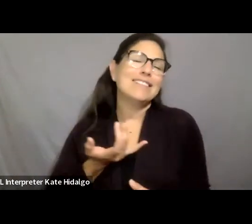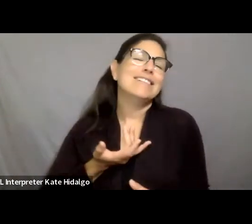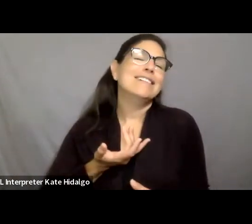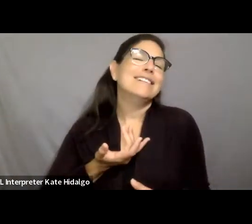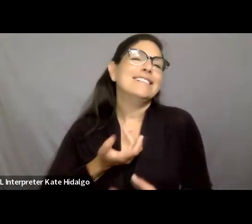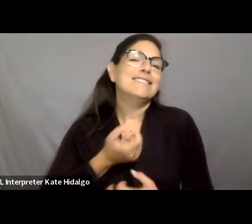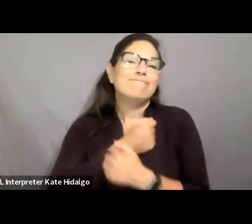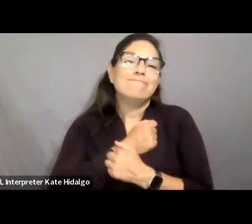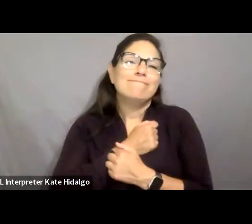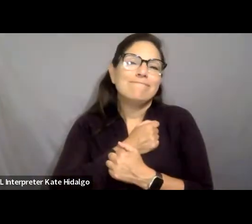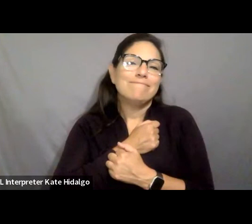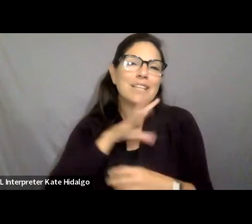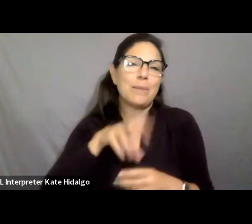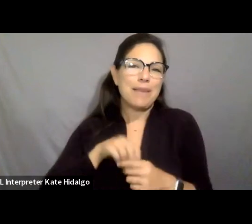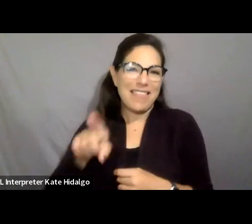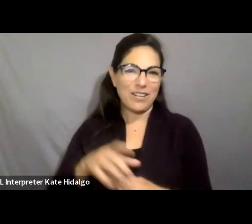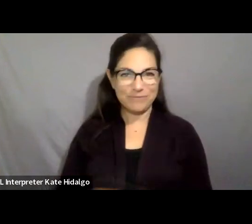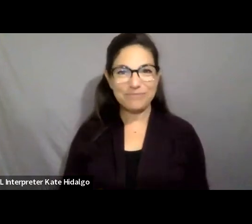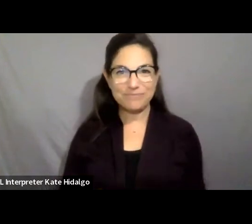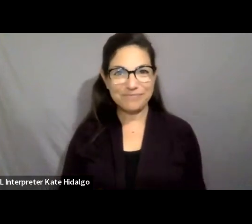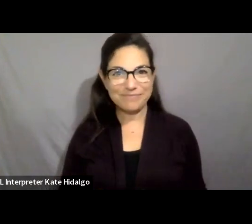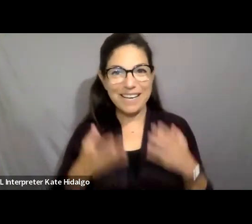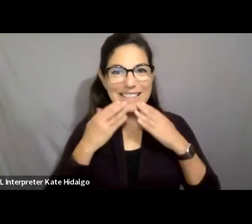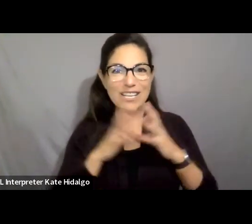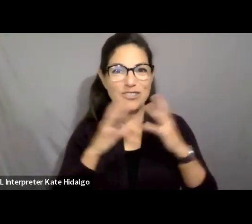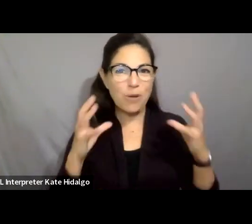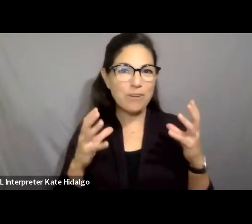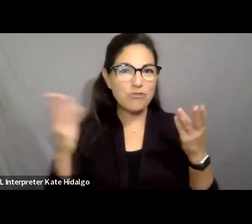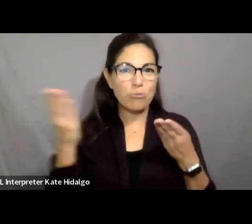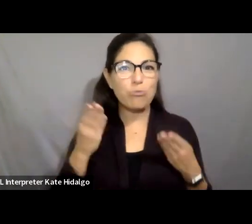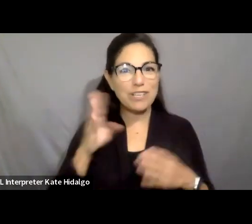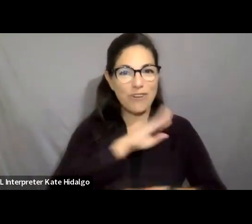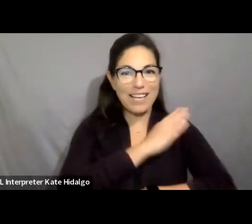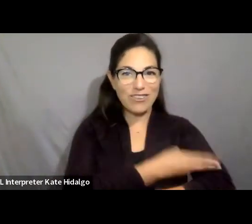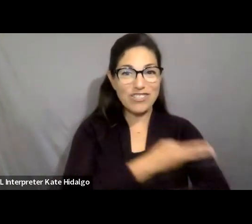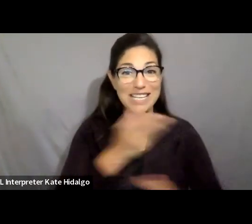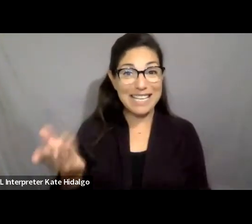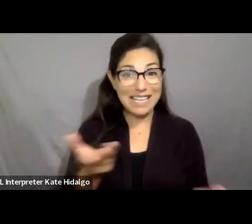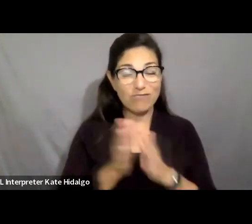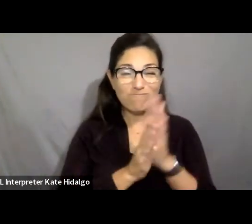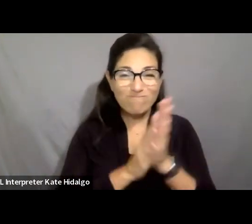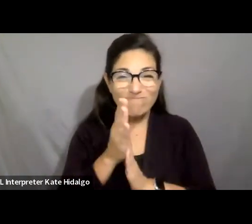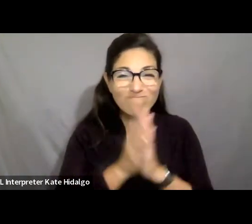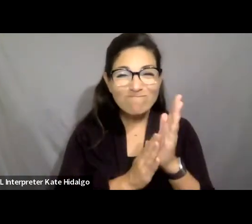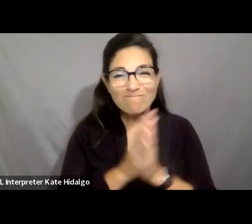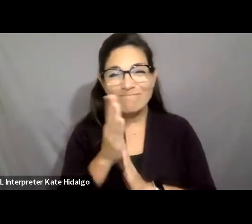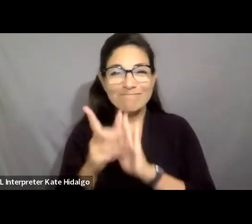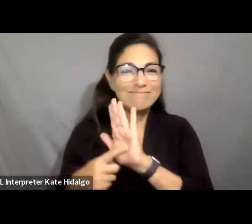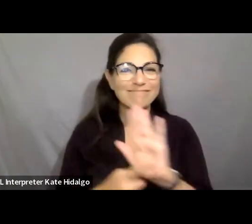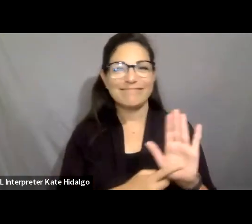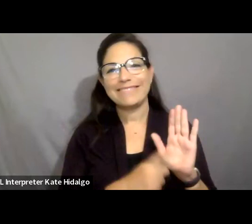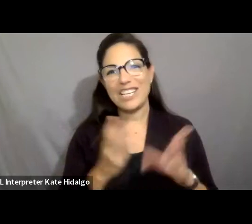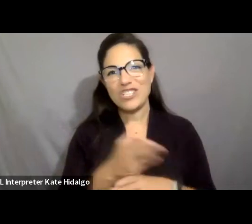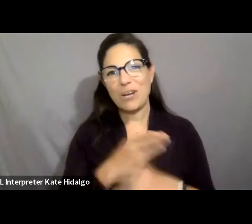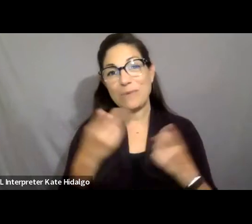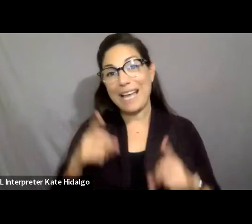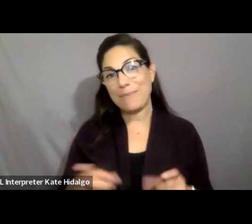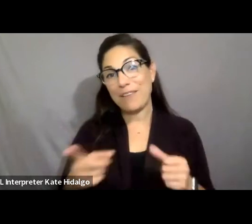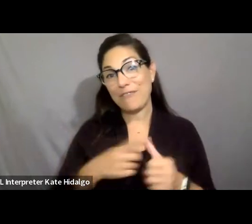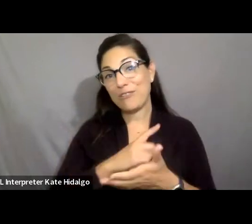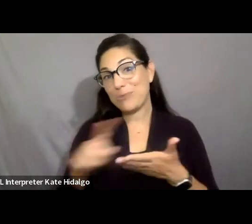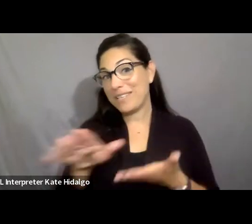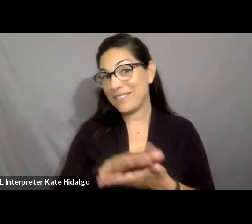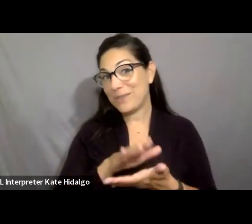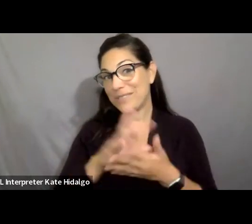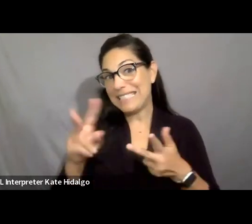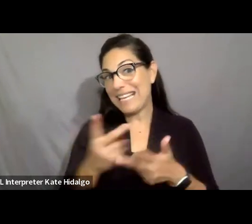just to be a student on any of your school sites. So thank you for bringing your energy here and for sharing what's going on the first week of school or second